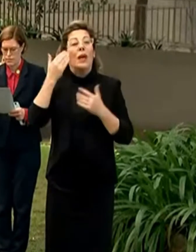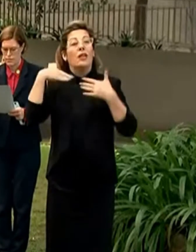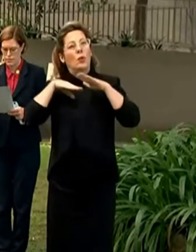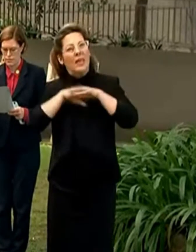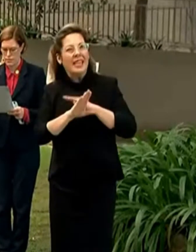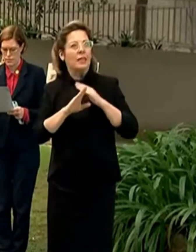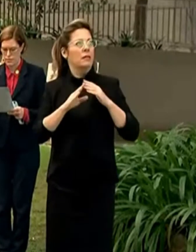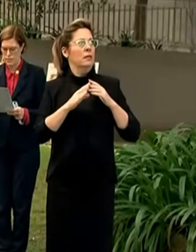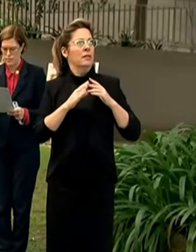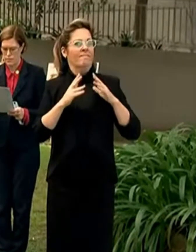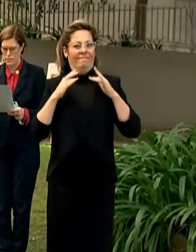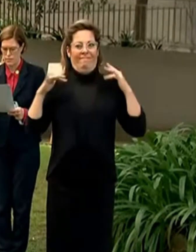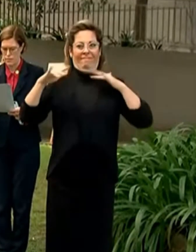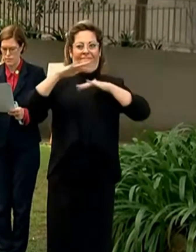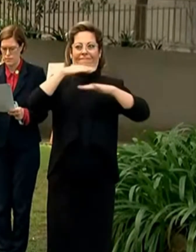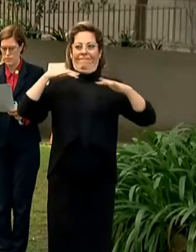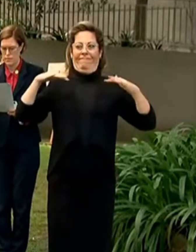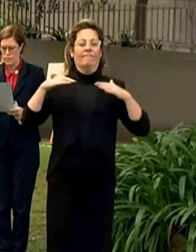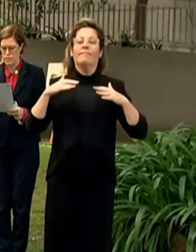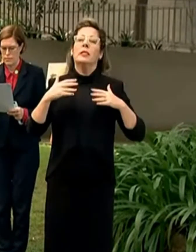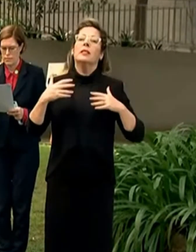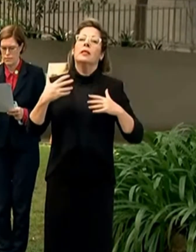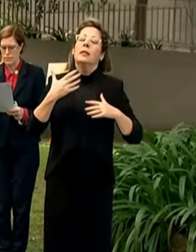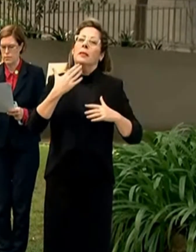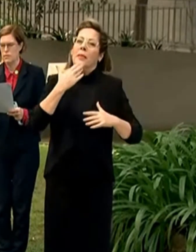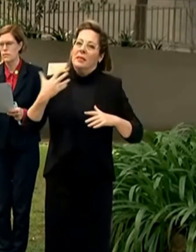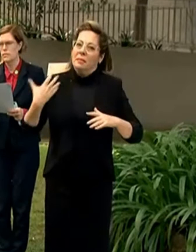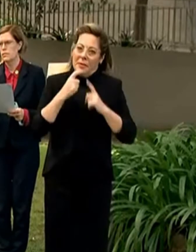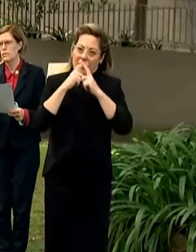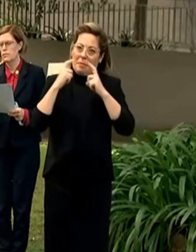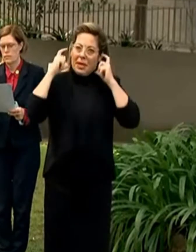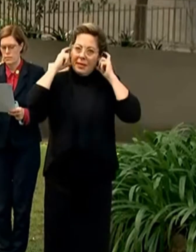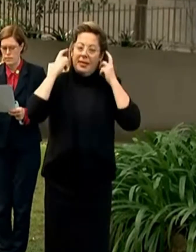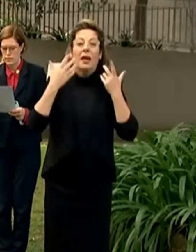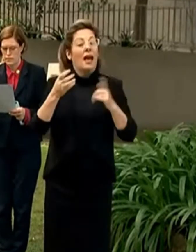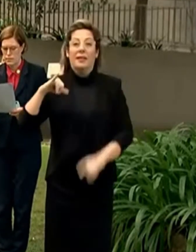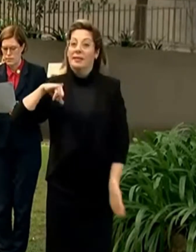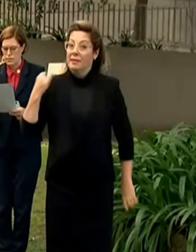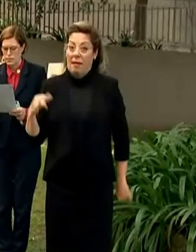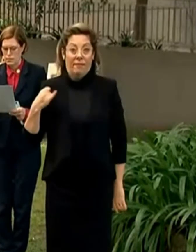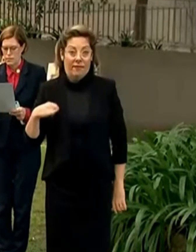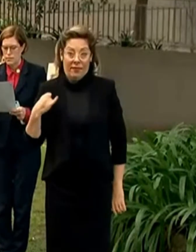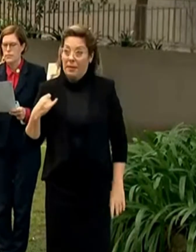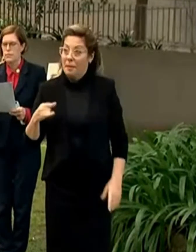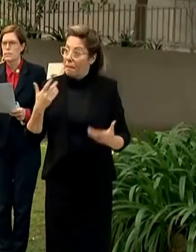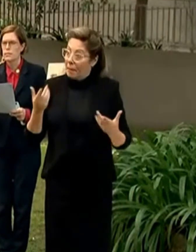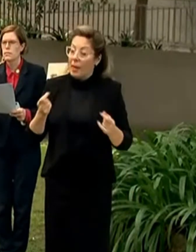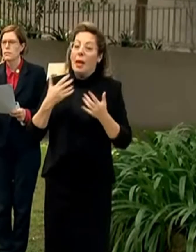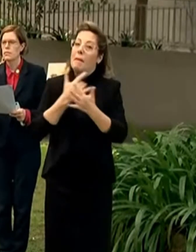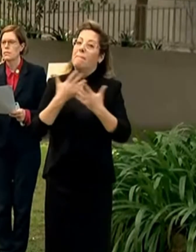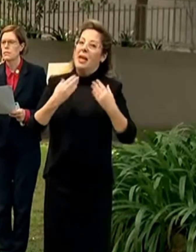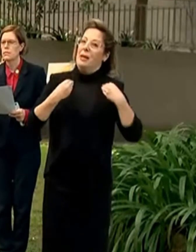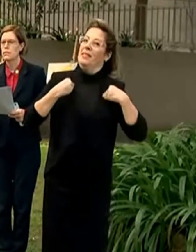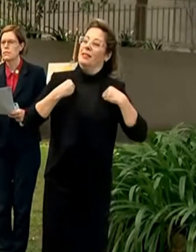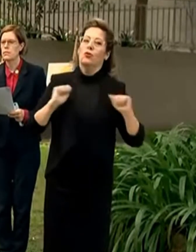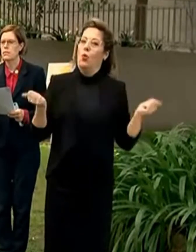social distancing, you should be wearing a mask. If you're a staff member, and we know a lot of companies have already provided that advice to their employees, but if